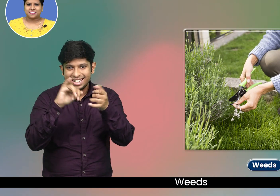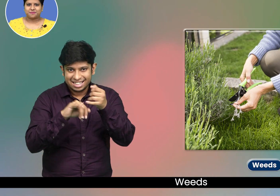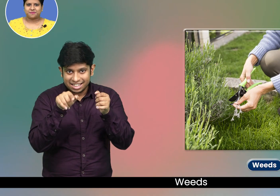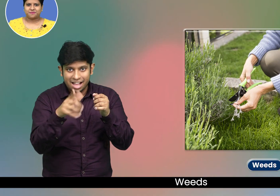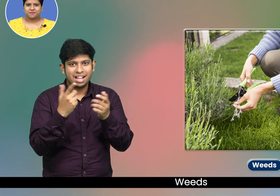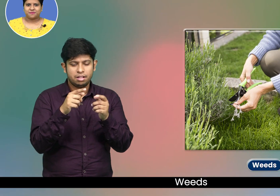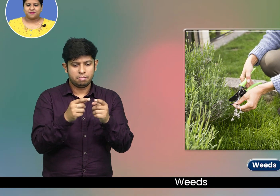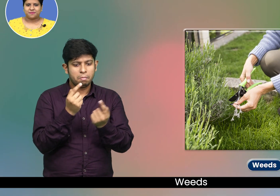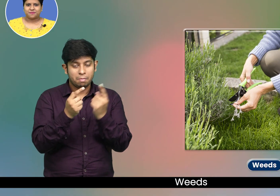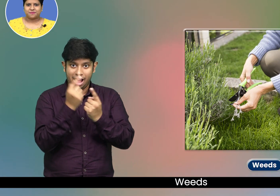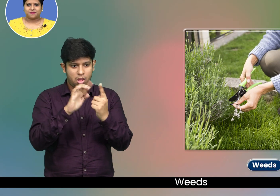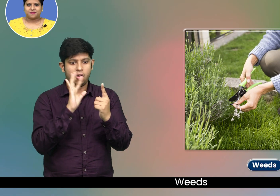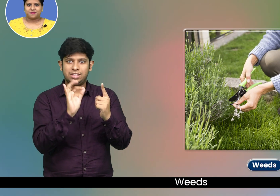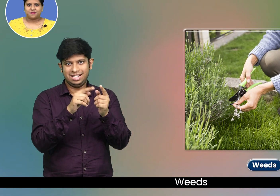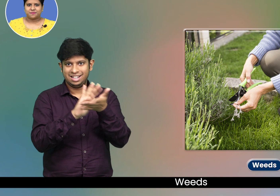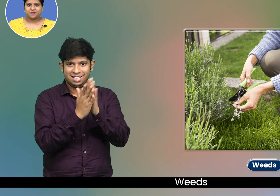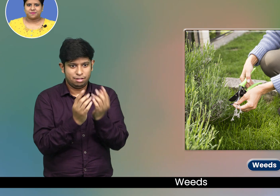Weeds,